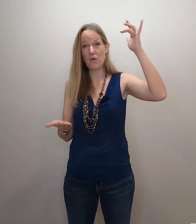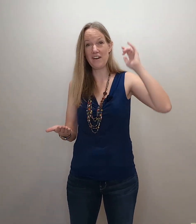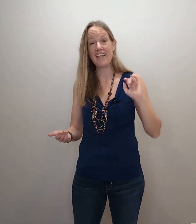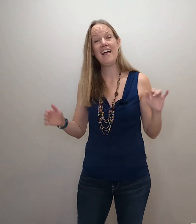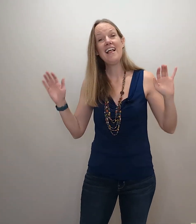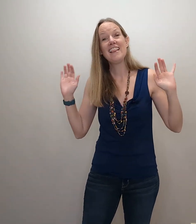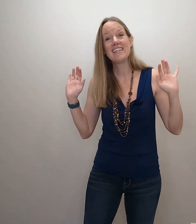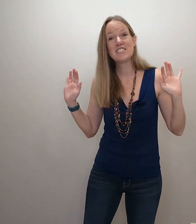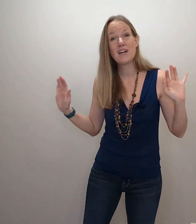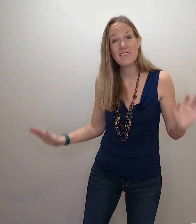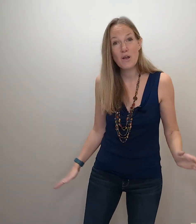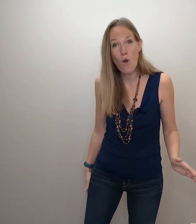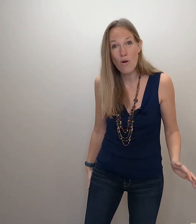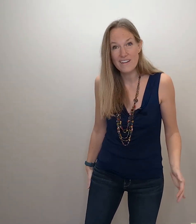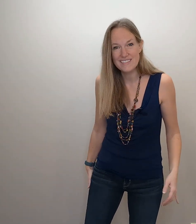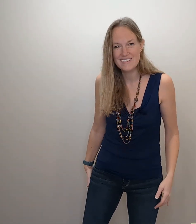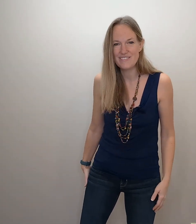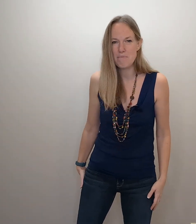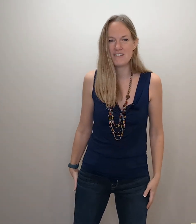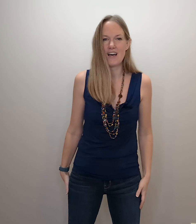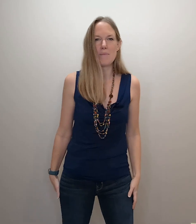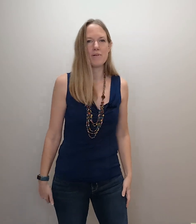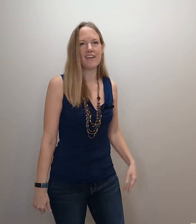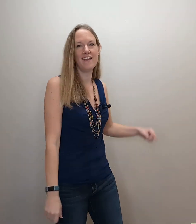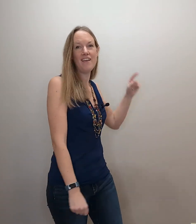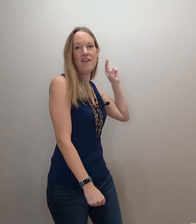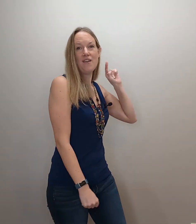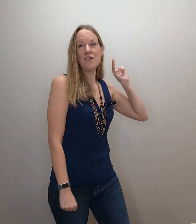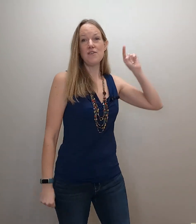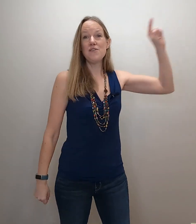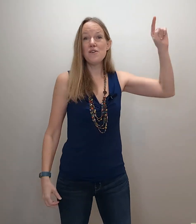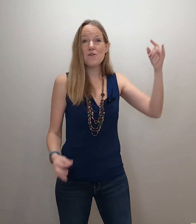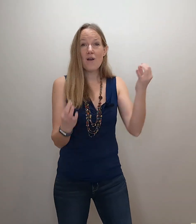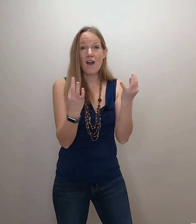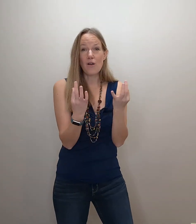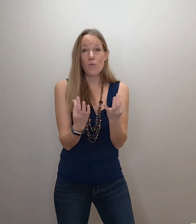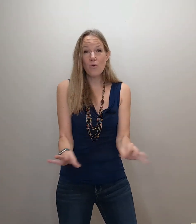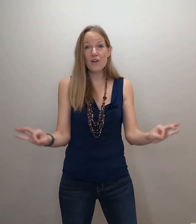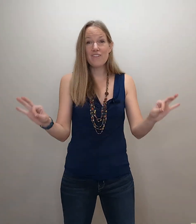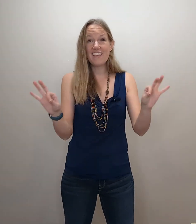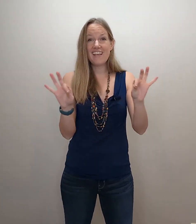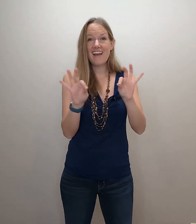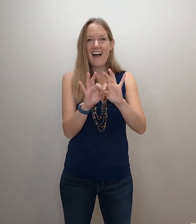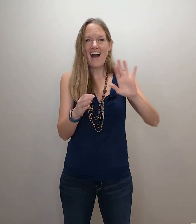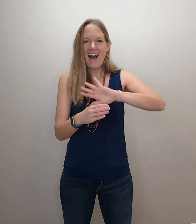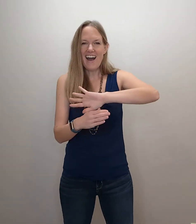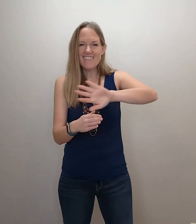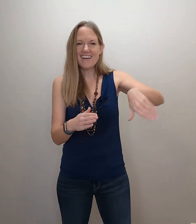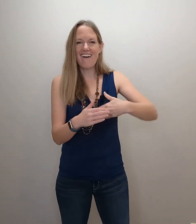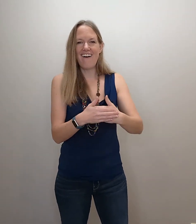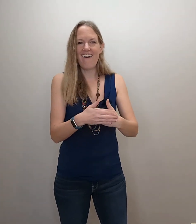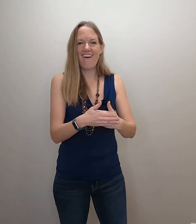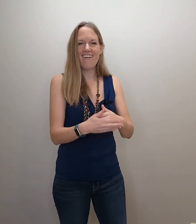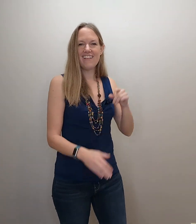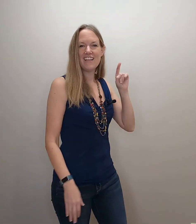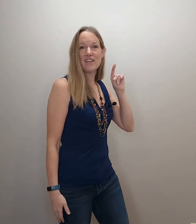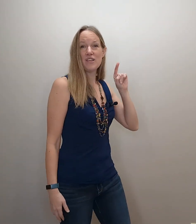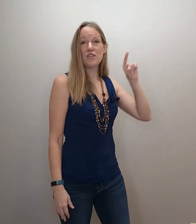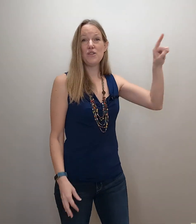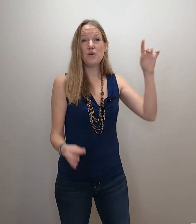glory. Let's try the chorus from the top, okay? You are worthy of it all.